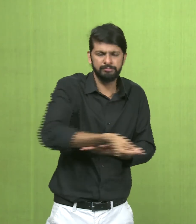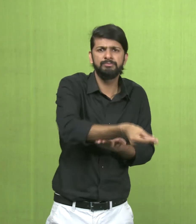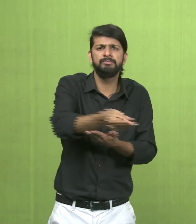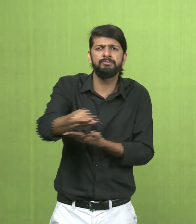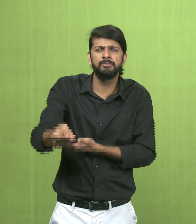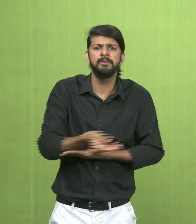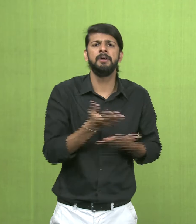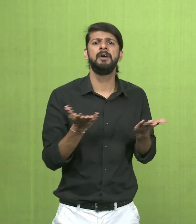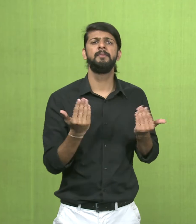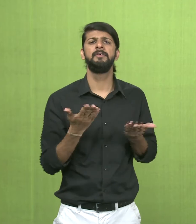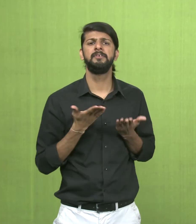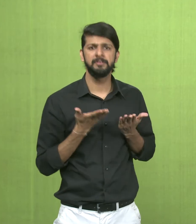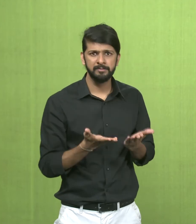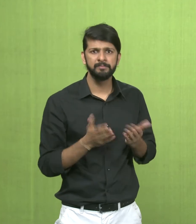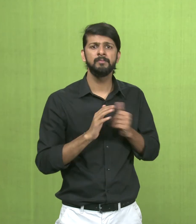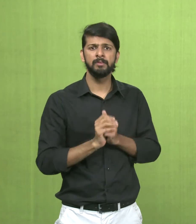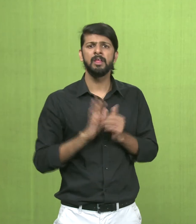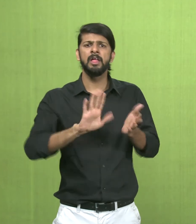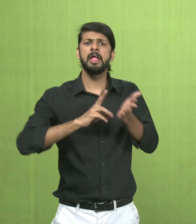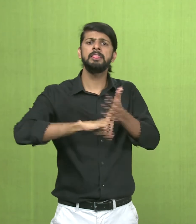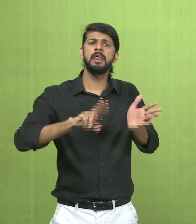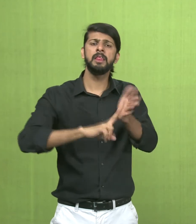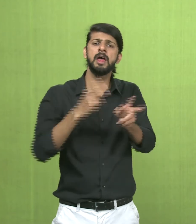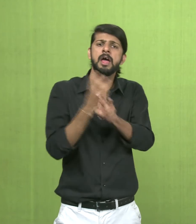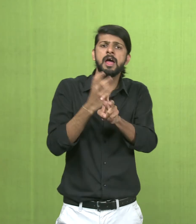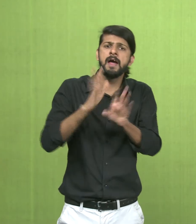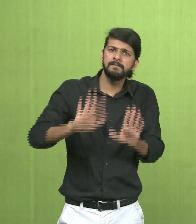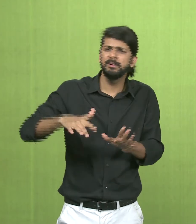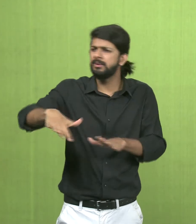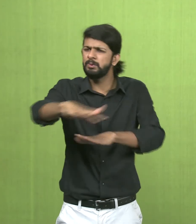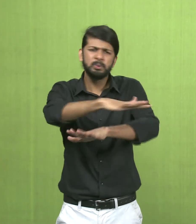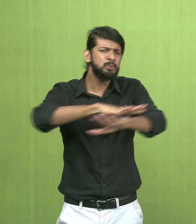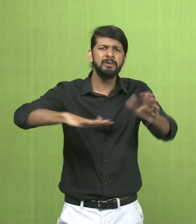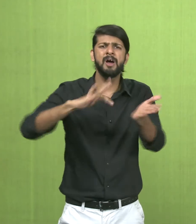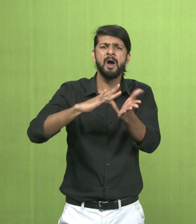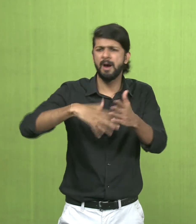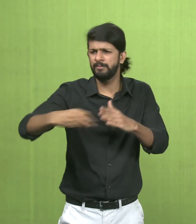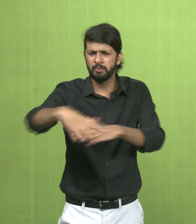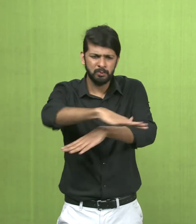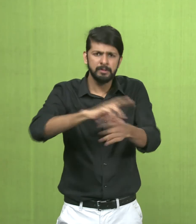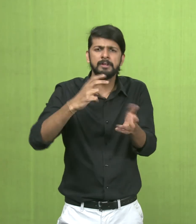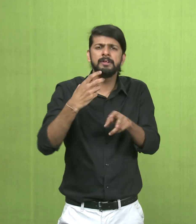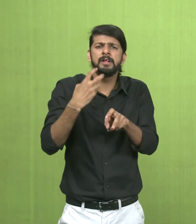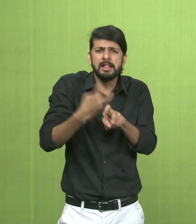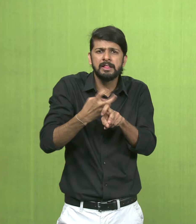using sindoor on their foreheads. Then they have naturally colored sand,